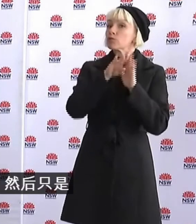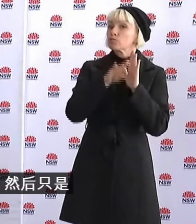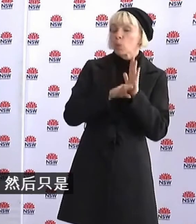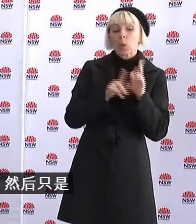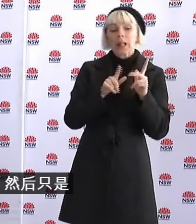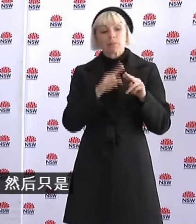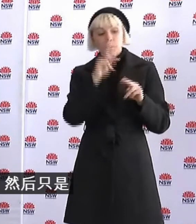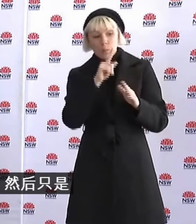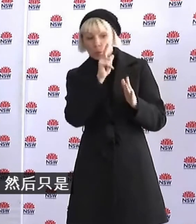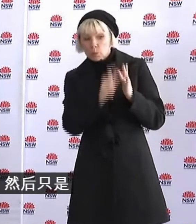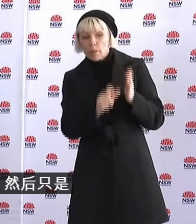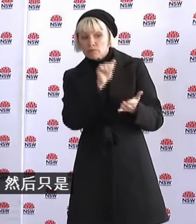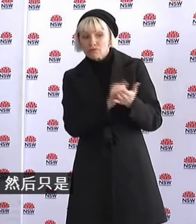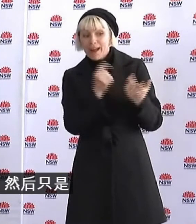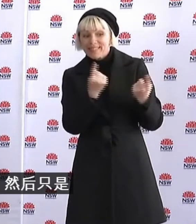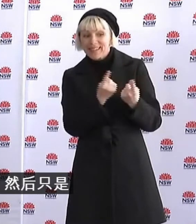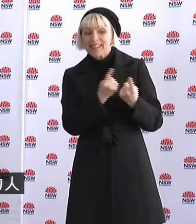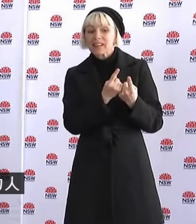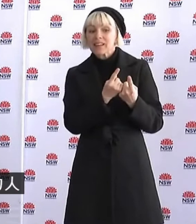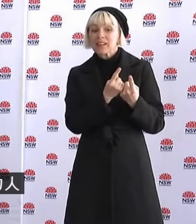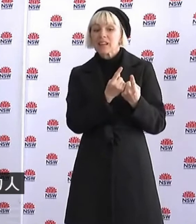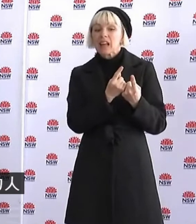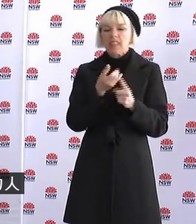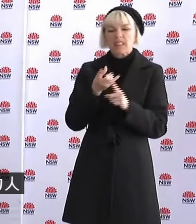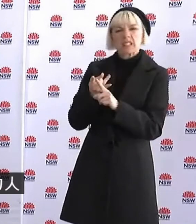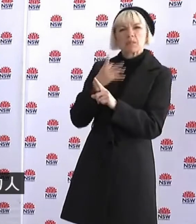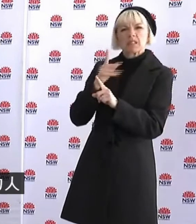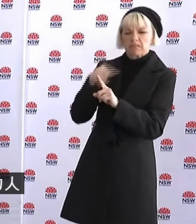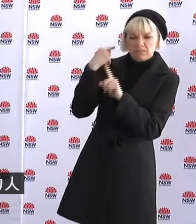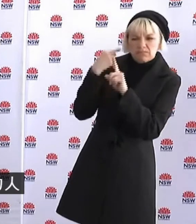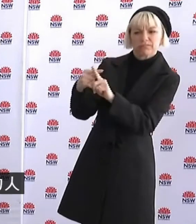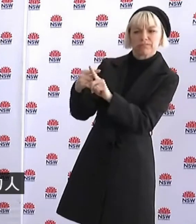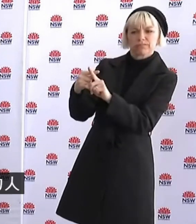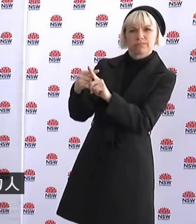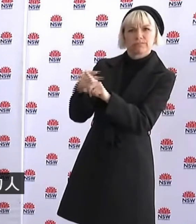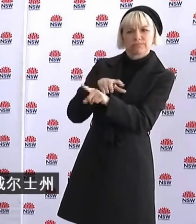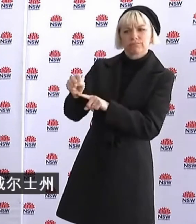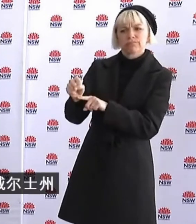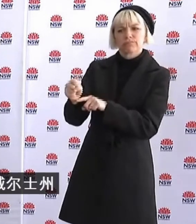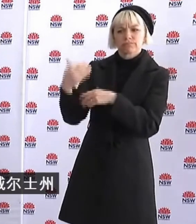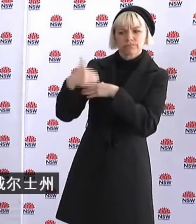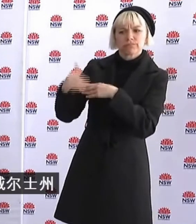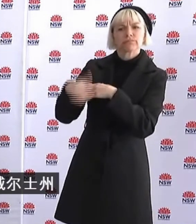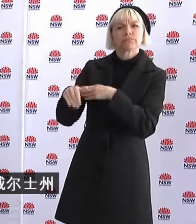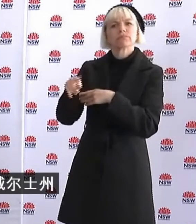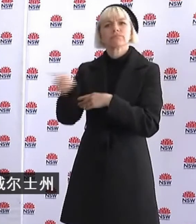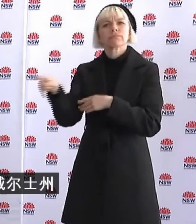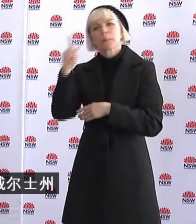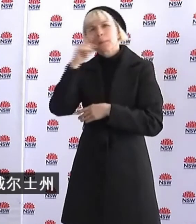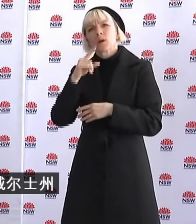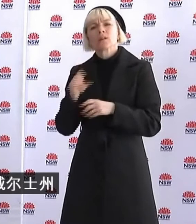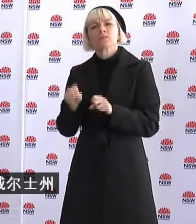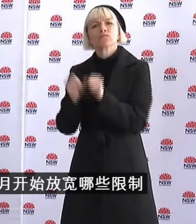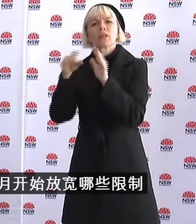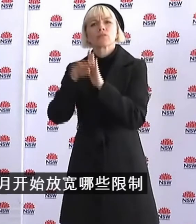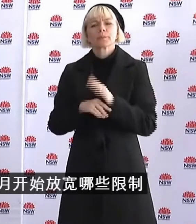whether it be construction, schools going back and the like, and then just specifically honing in on those who are doing the wrong thing and making this situation worse. Well, please know